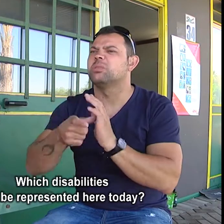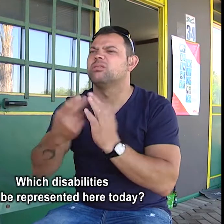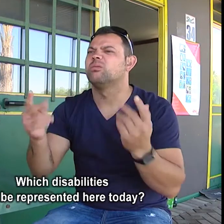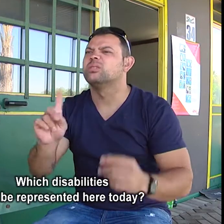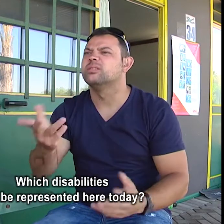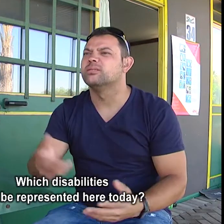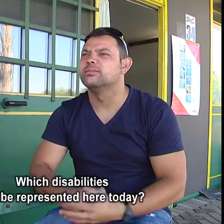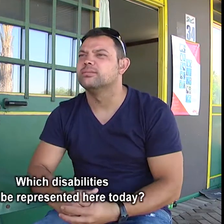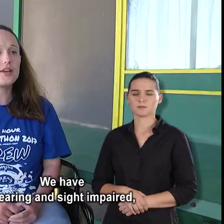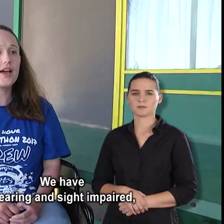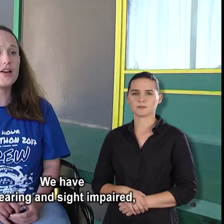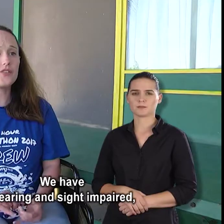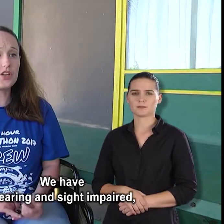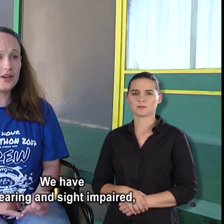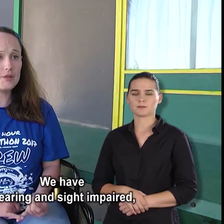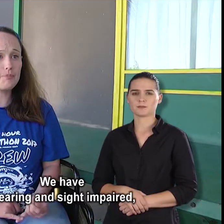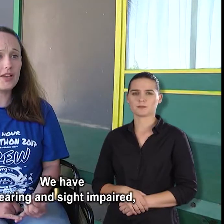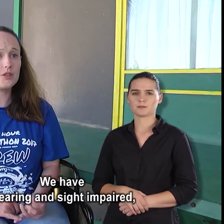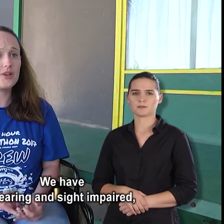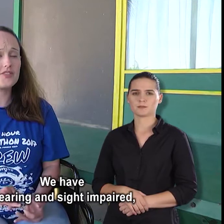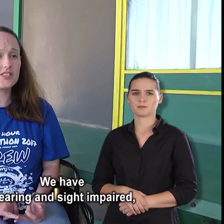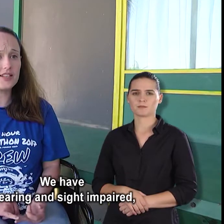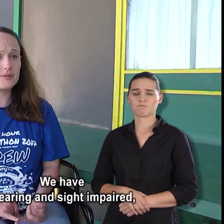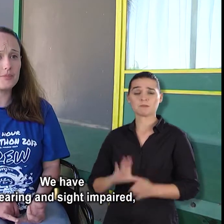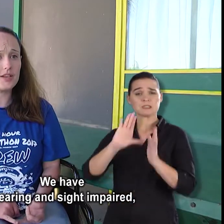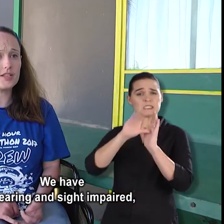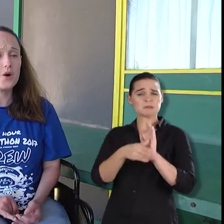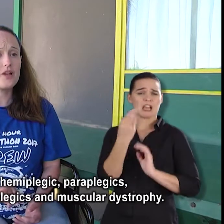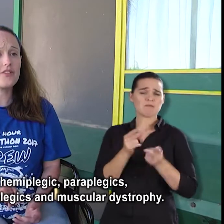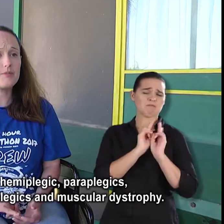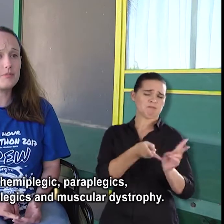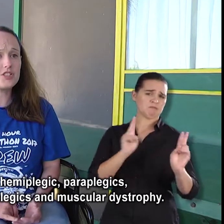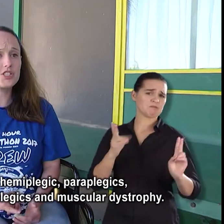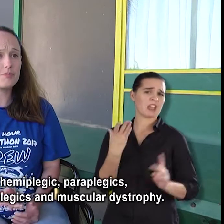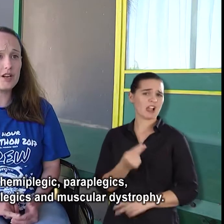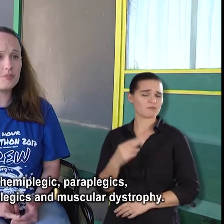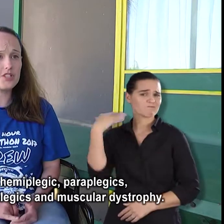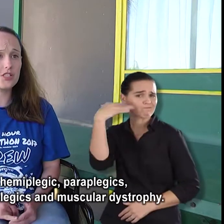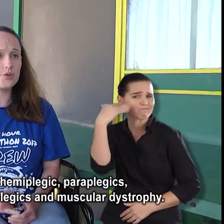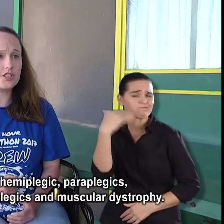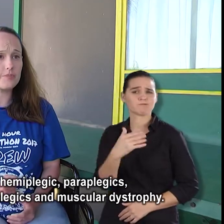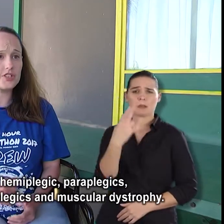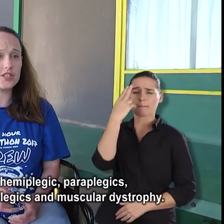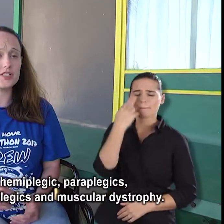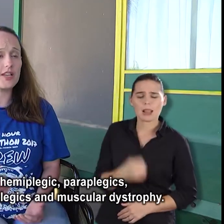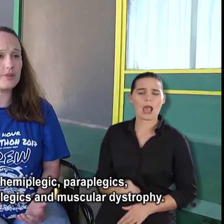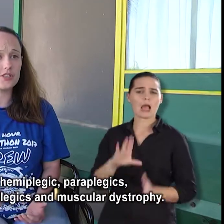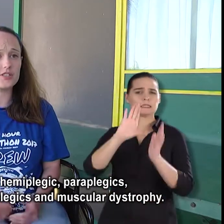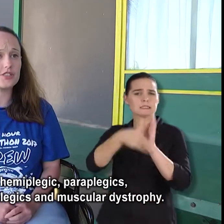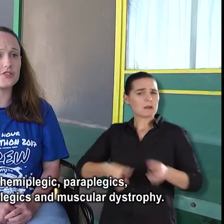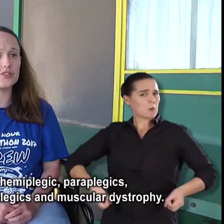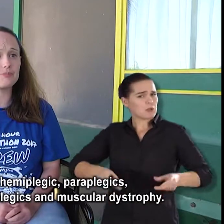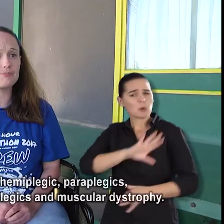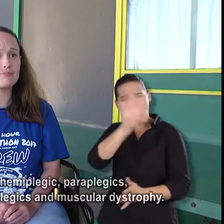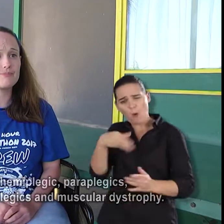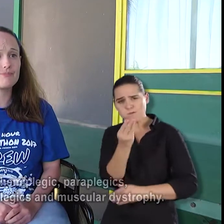today? We have hearing impaired, we have sight impaired, we have hemiplegics, paraplegics, quadriplegics, and